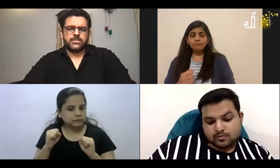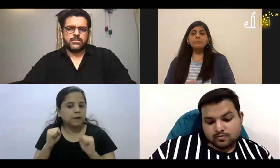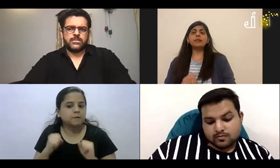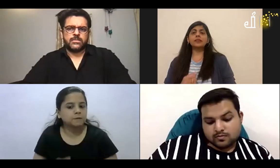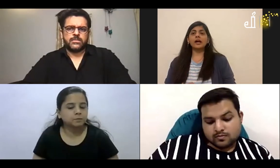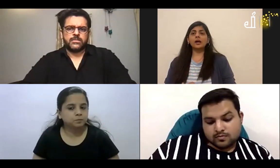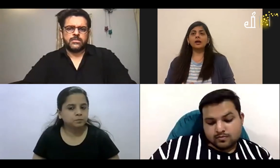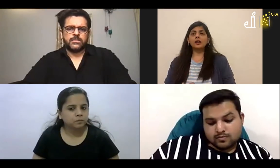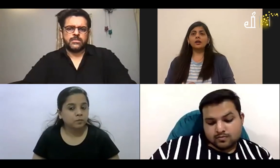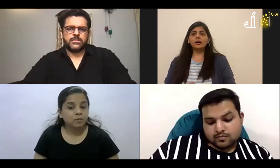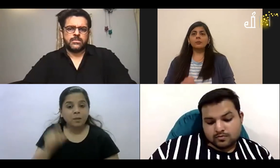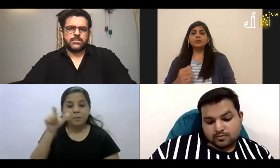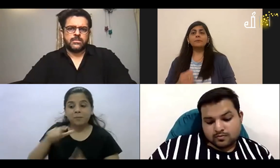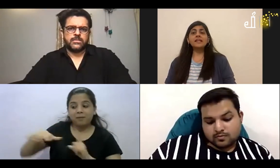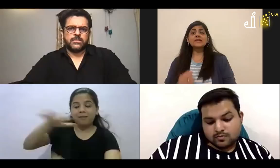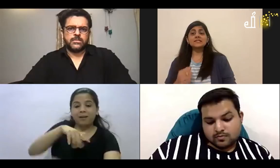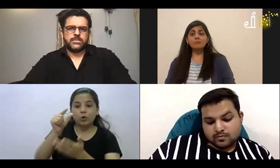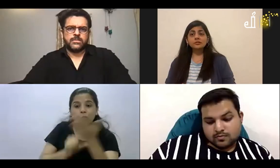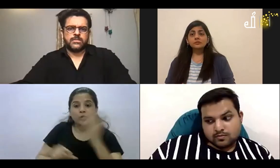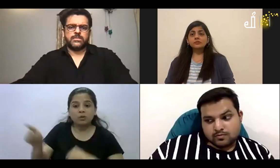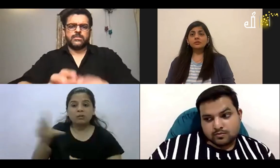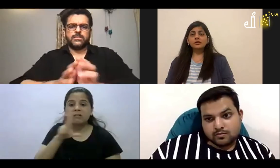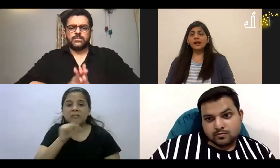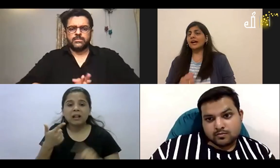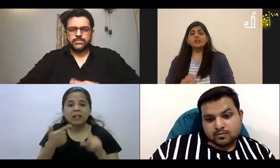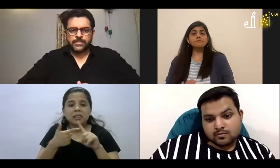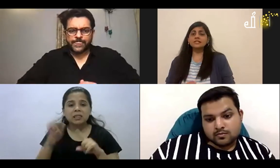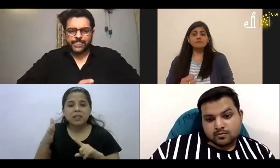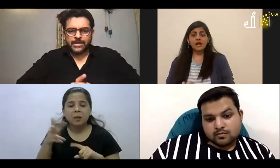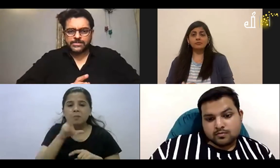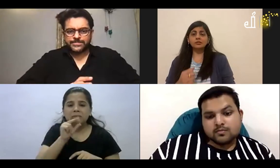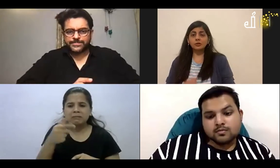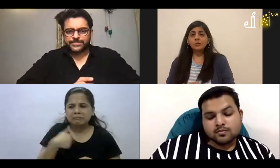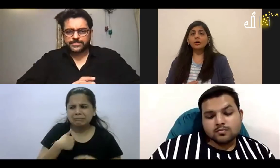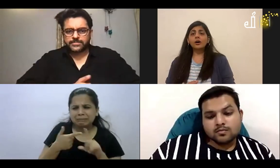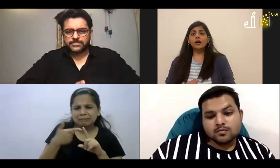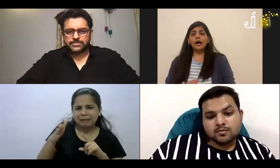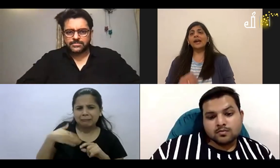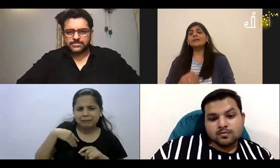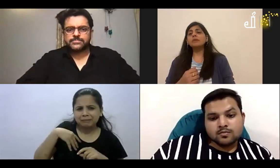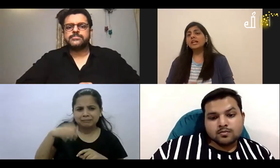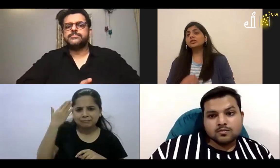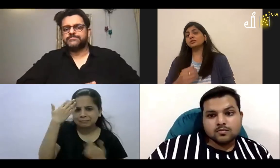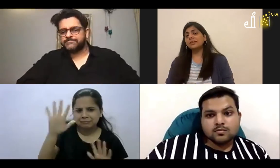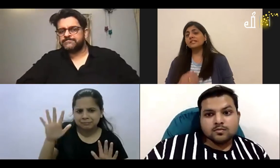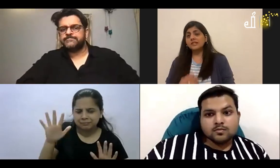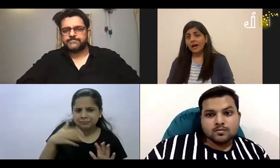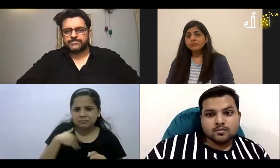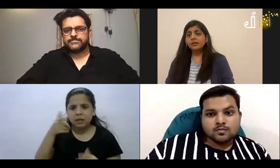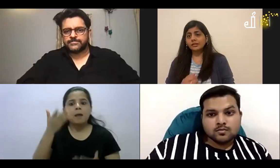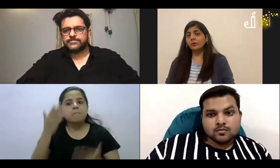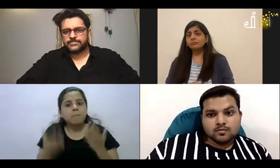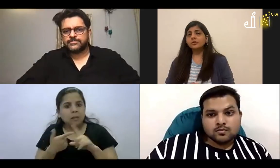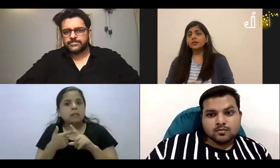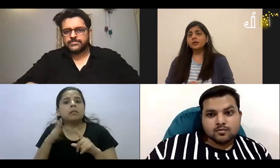the people there were speaking in Tamil, and I had not picked up Tamil, though I had maids who speak in